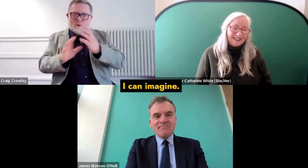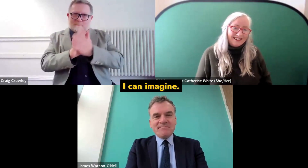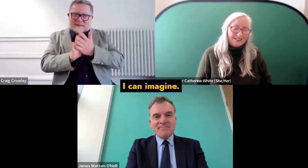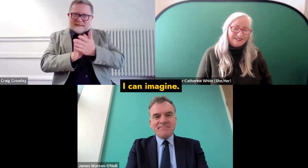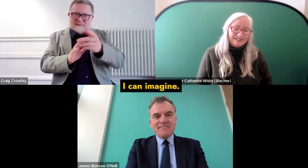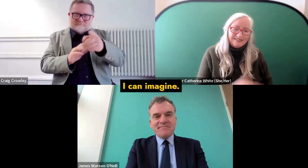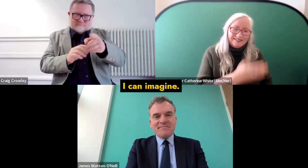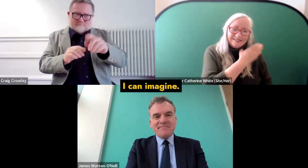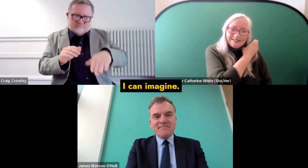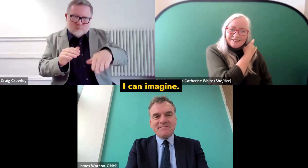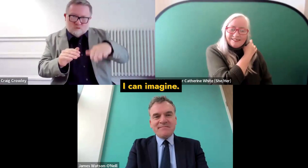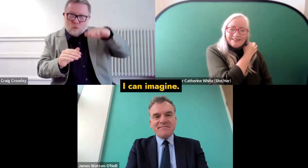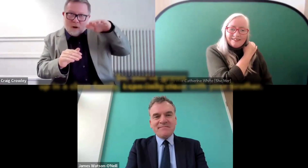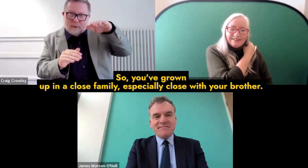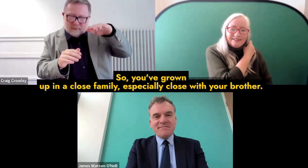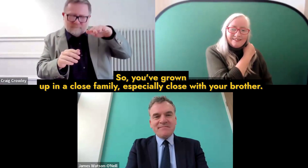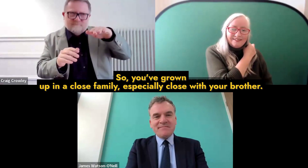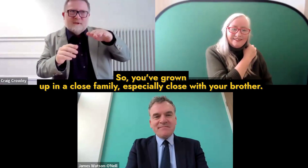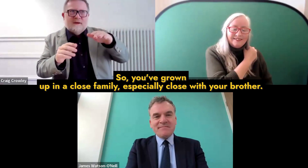I can imagine.